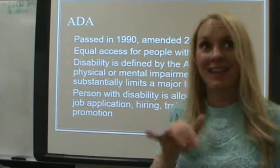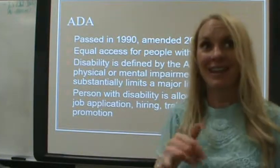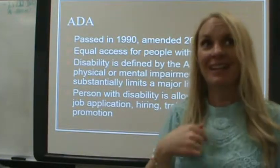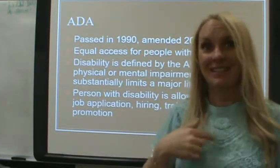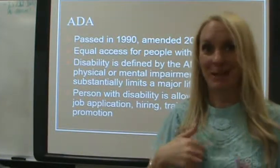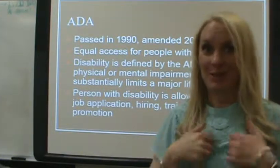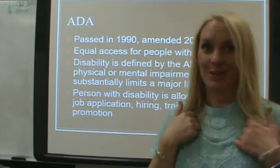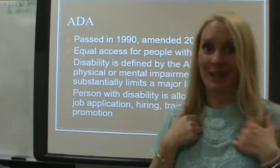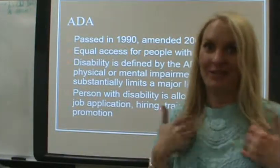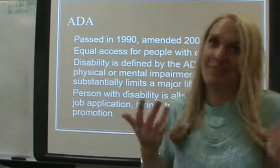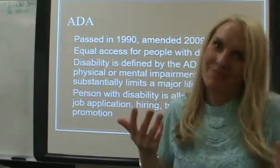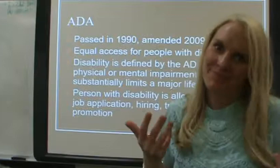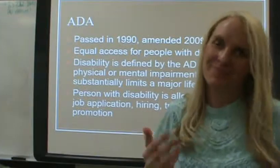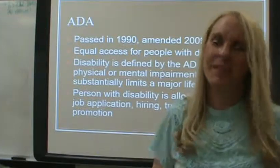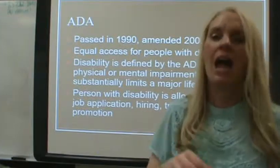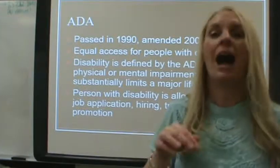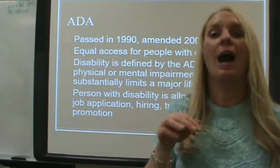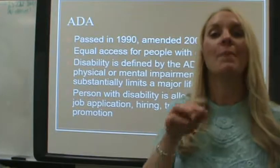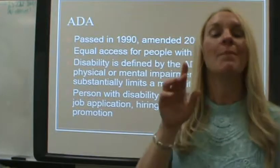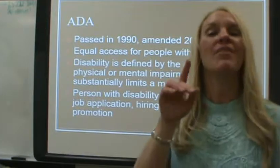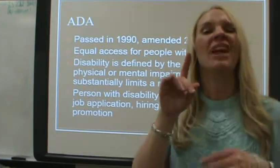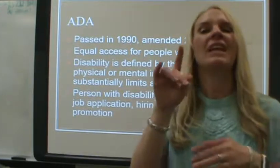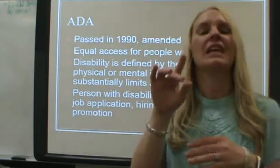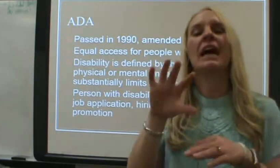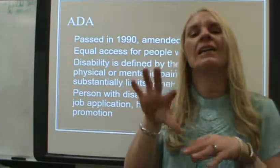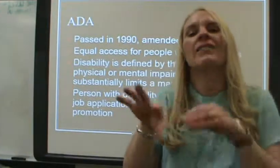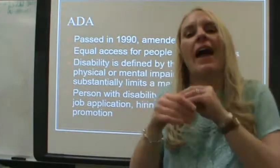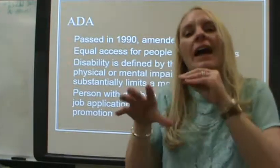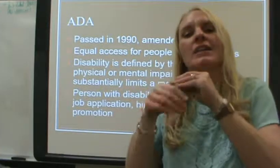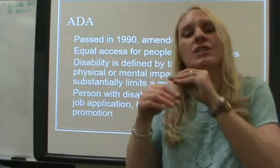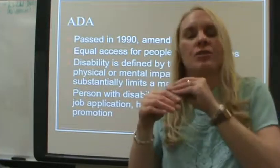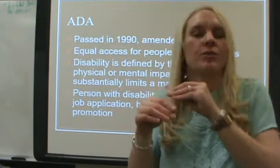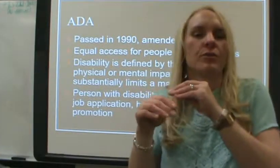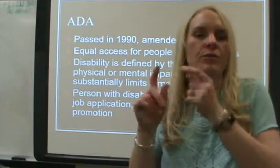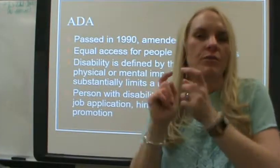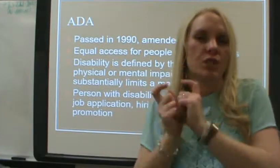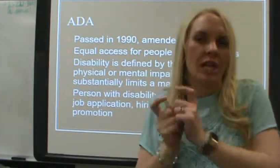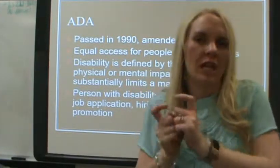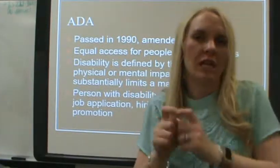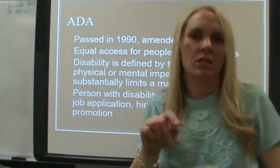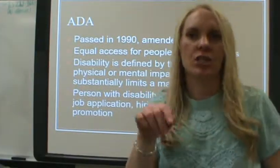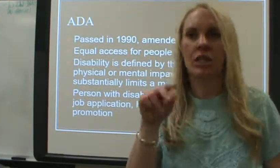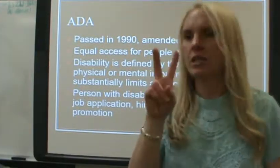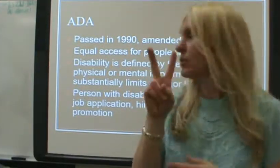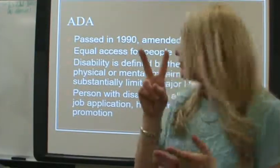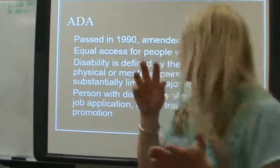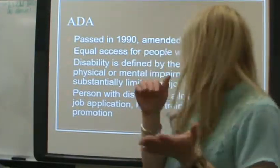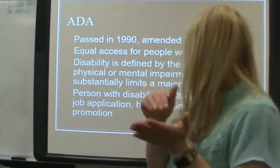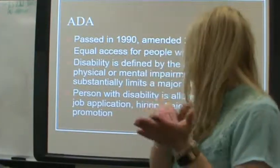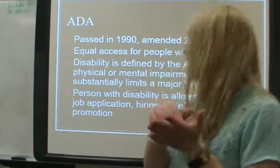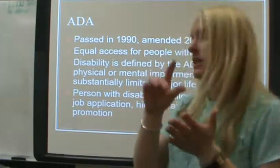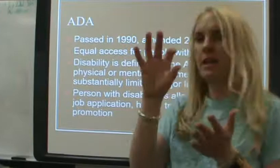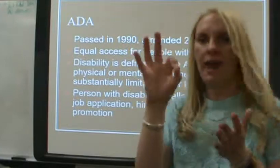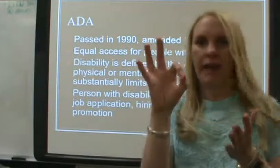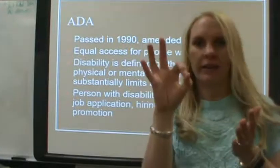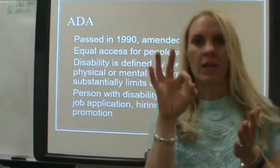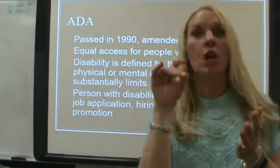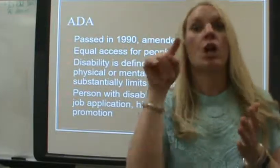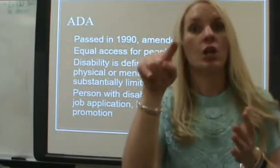that because I was alive. But then kind of added to, changed in 2009. You